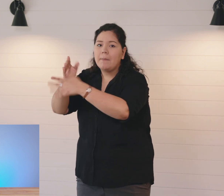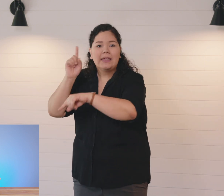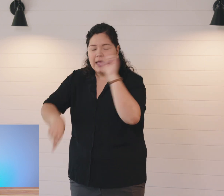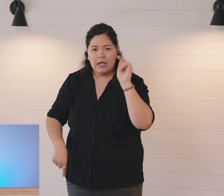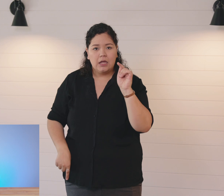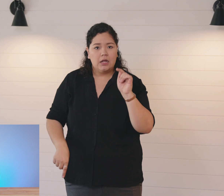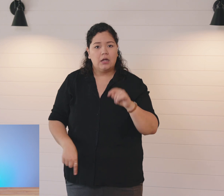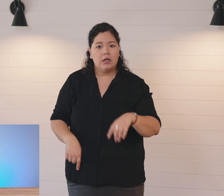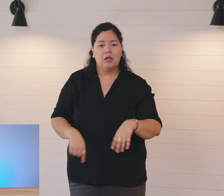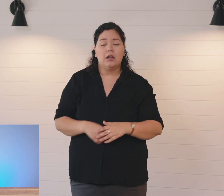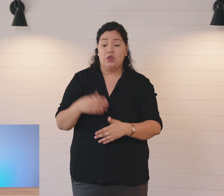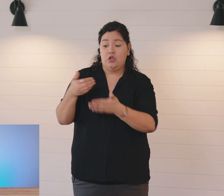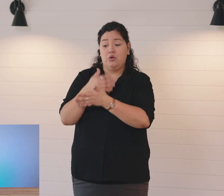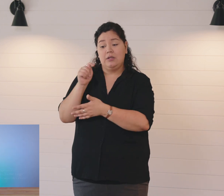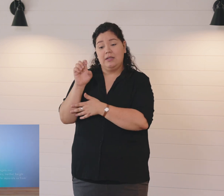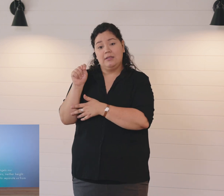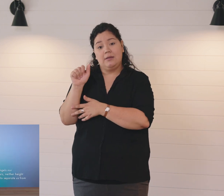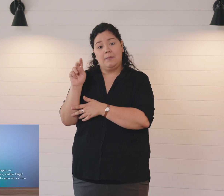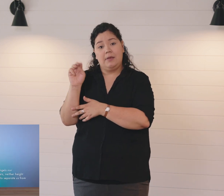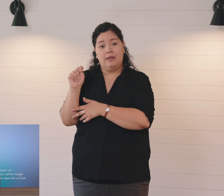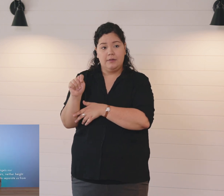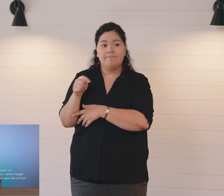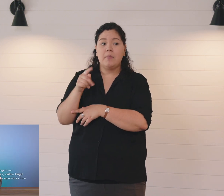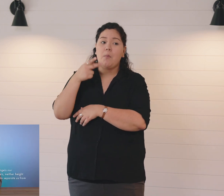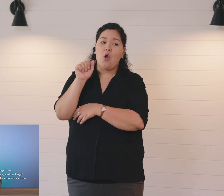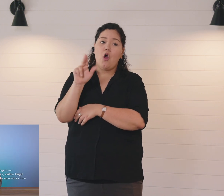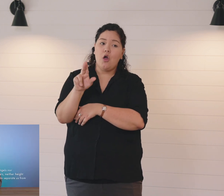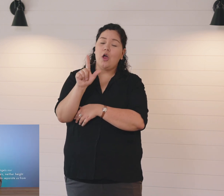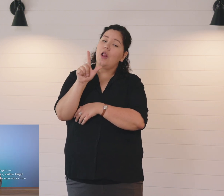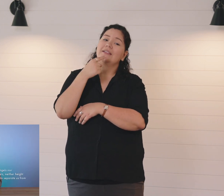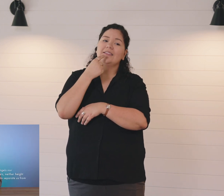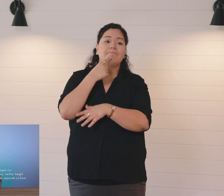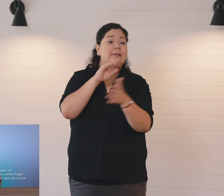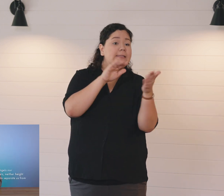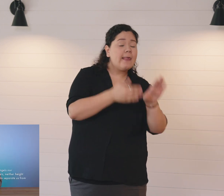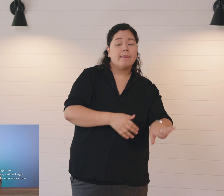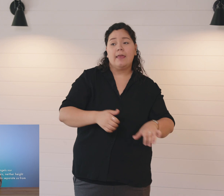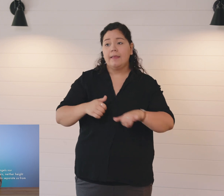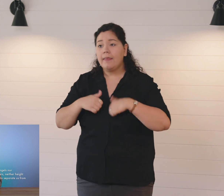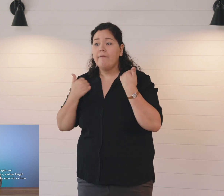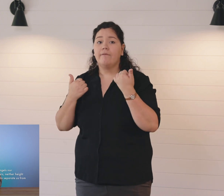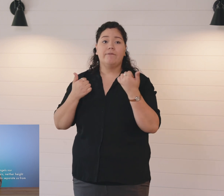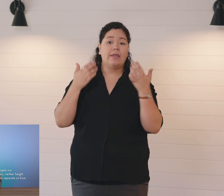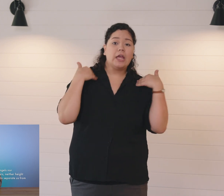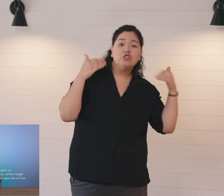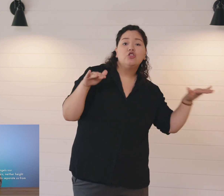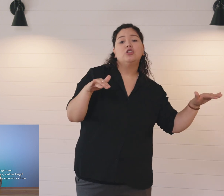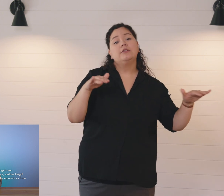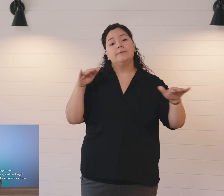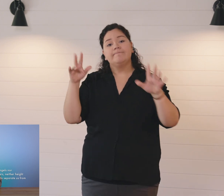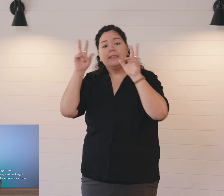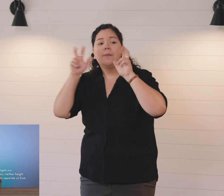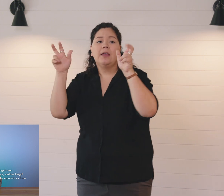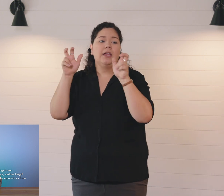Paul says this in the New Testament, Romans 8:38, I'm convinced that neither death nor life, angels nor demons, present nor the future, nor any powers,